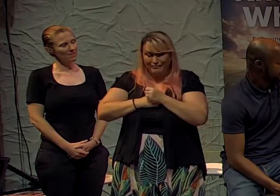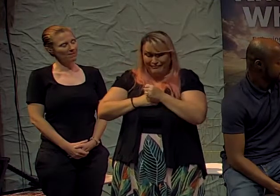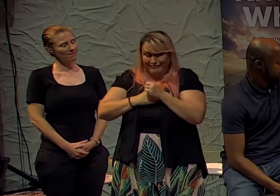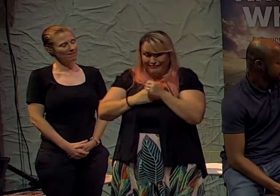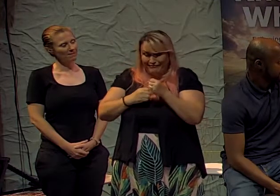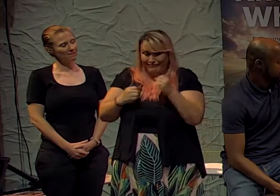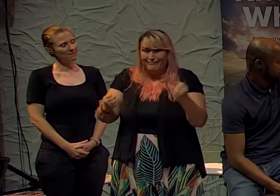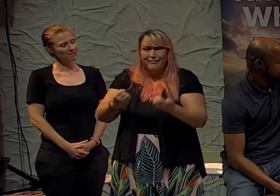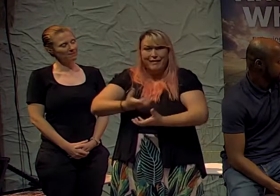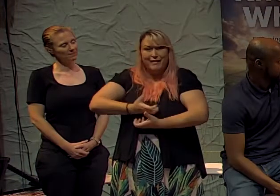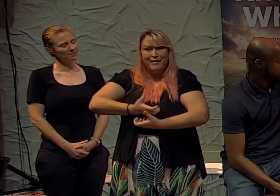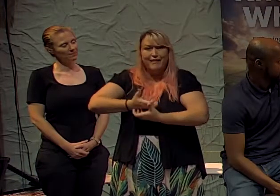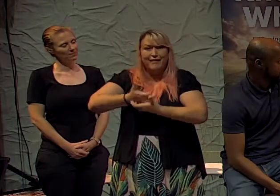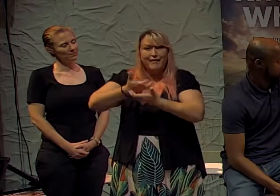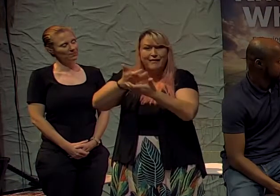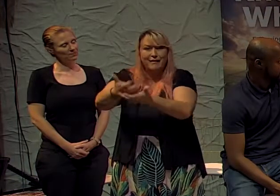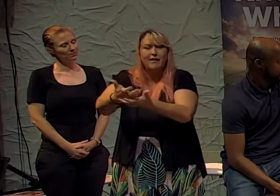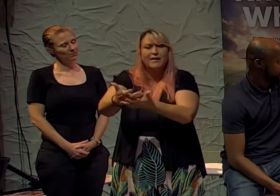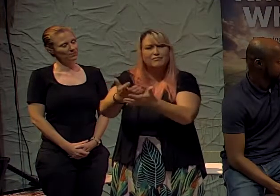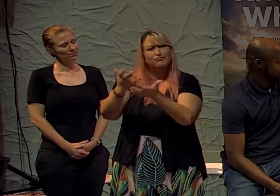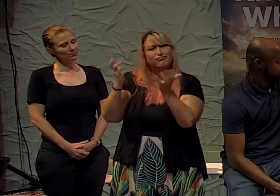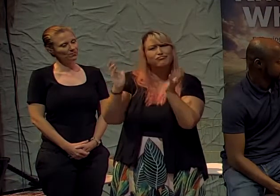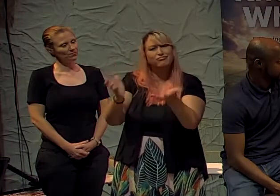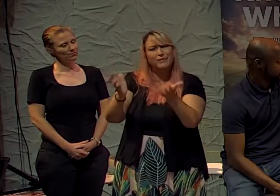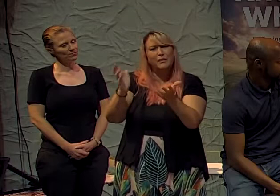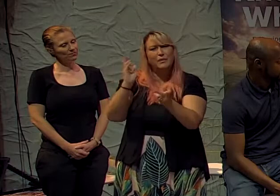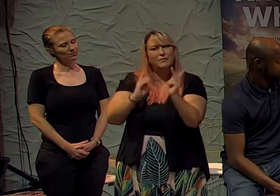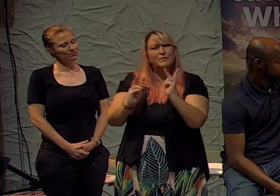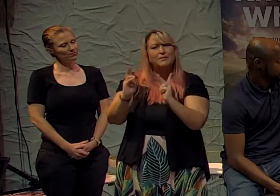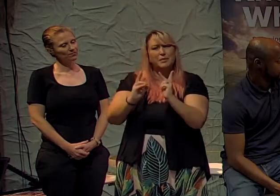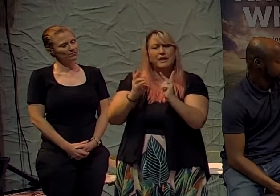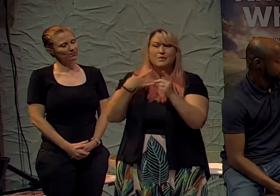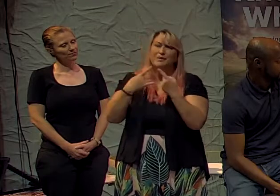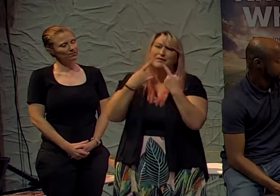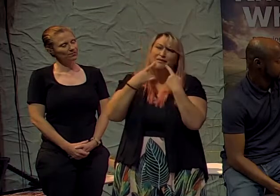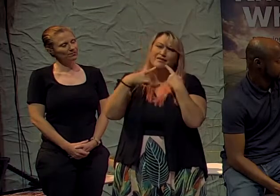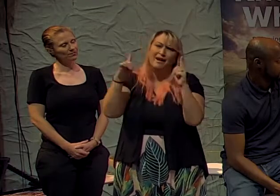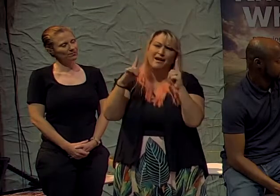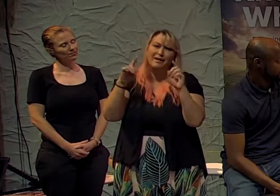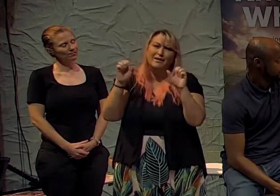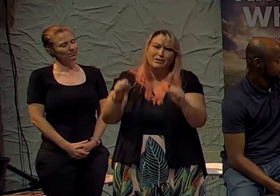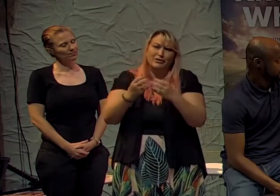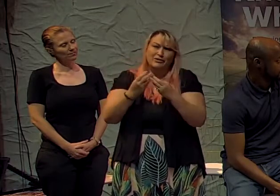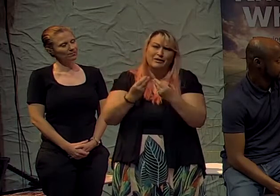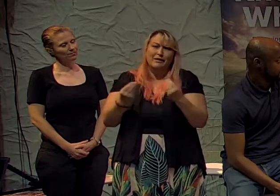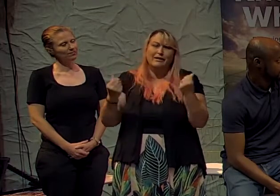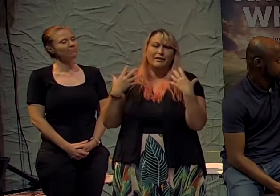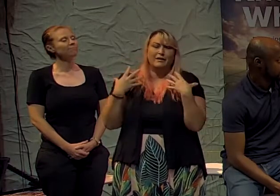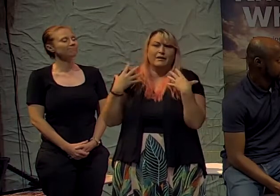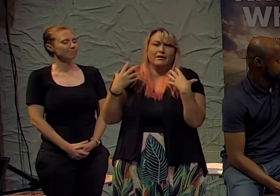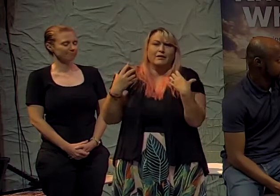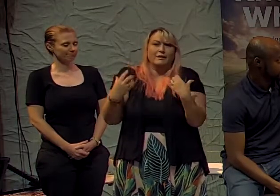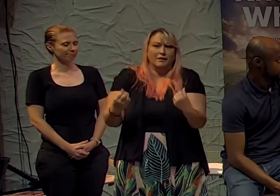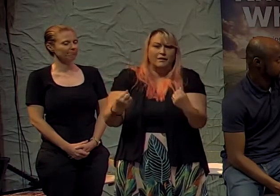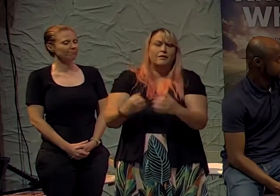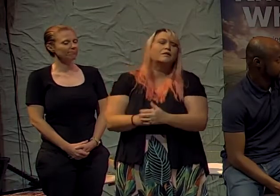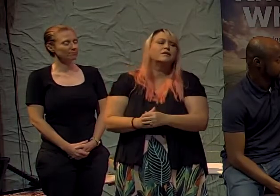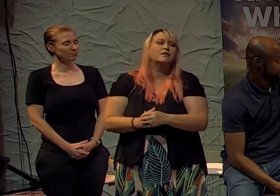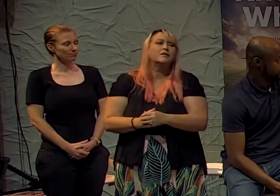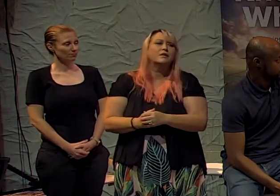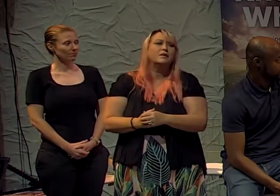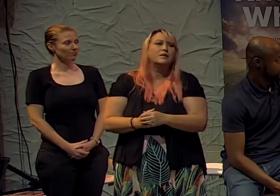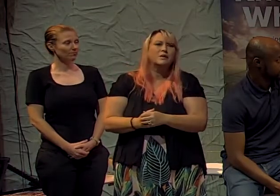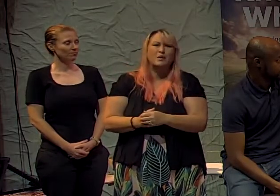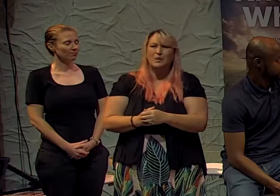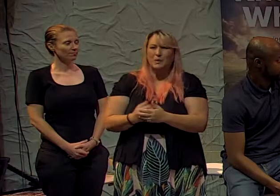things and talk to people, that's when we finally started to be able to heal. And someone, because we